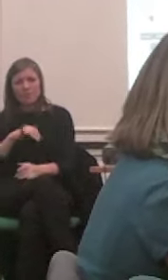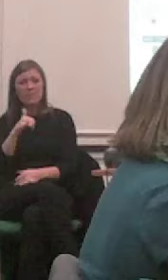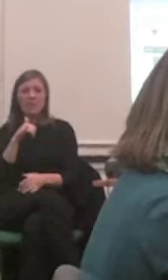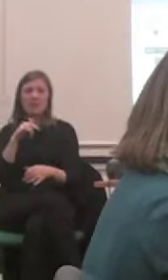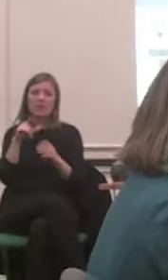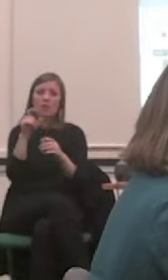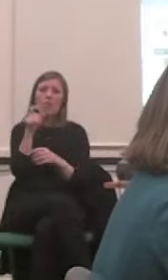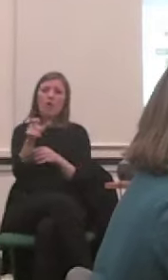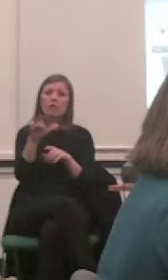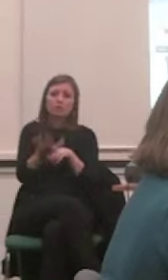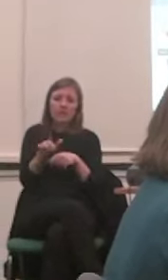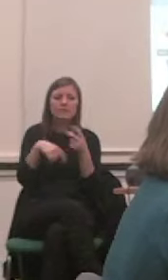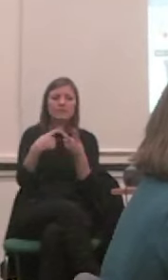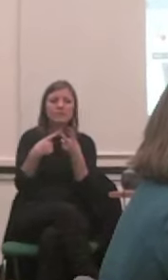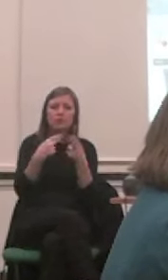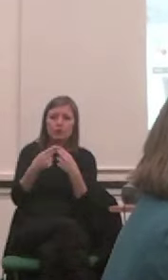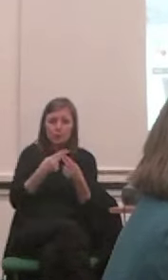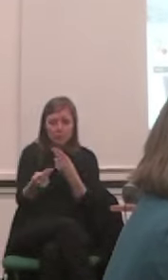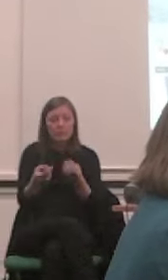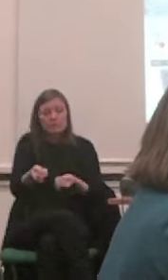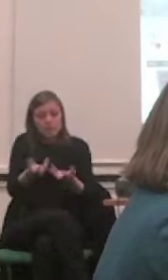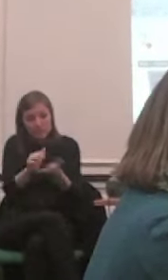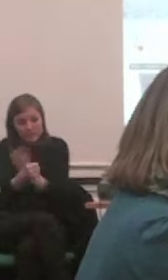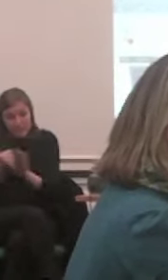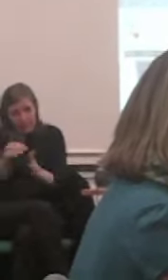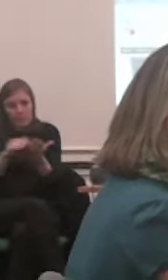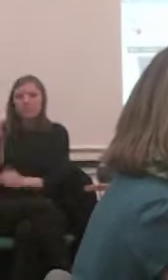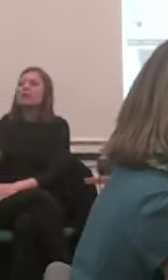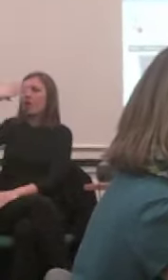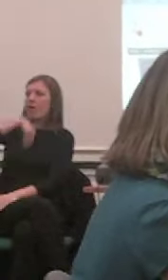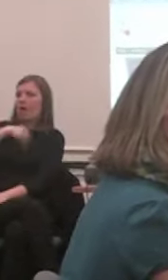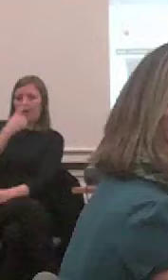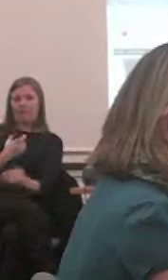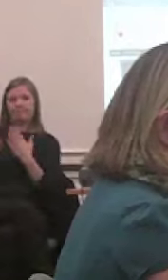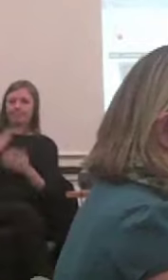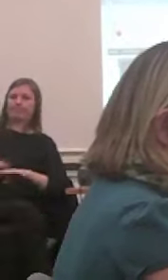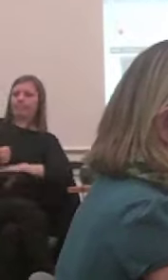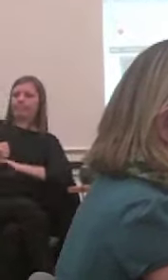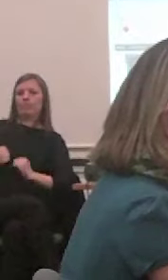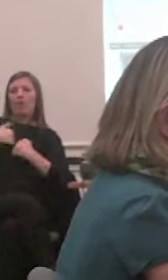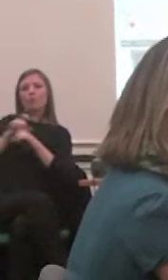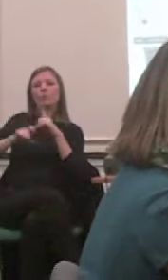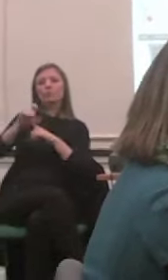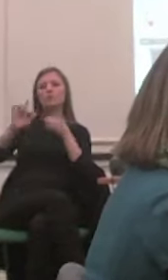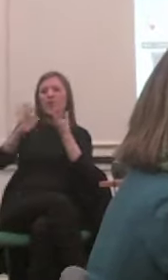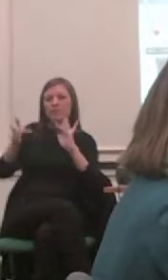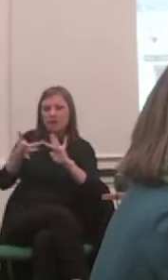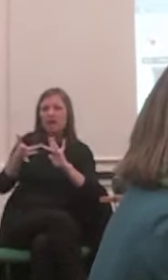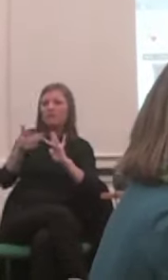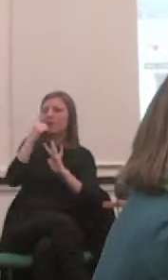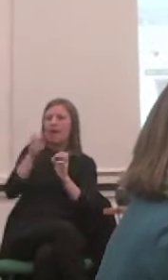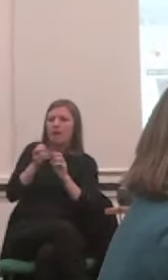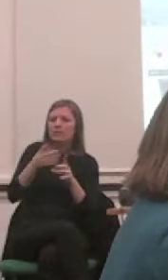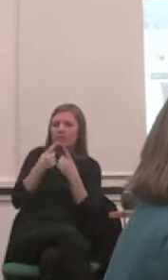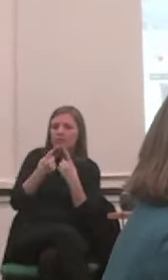Ning or something like that, just so they can create their own community websites about their community, be that where they live or